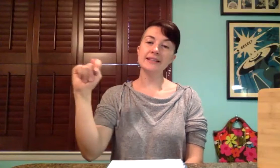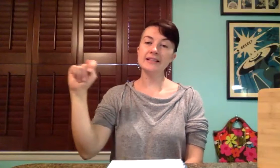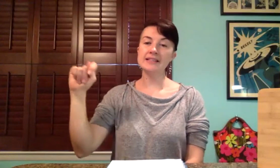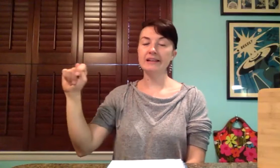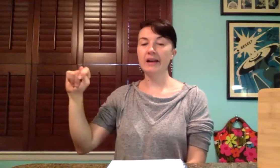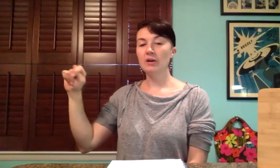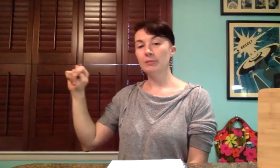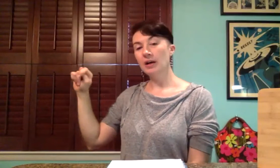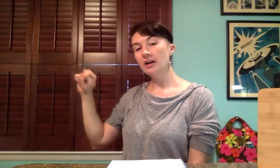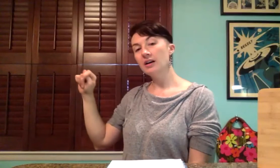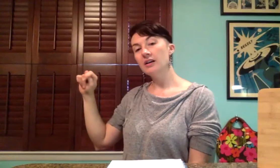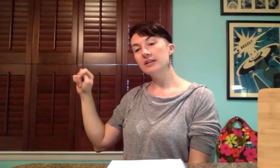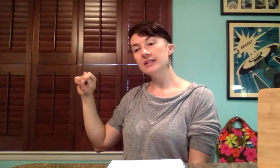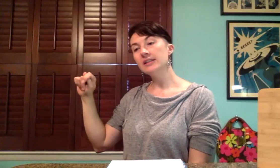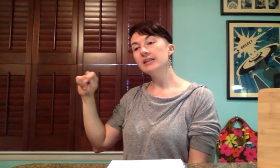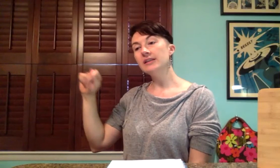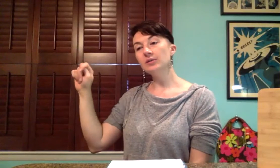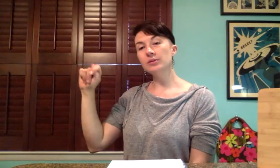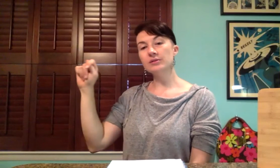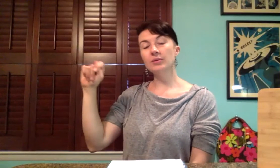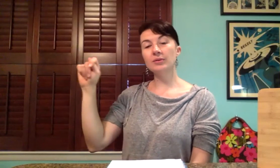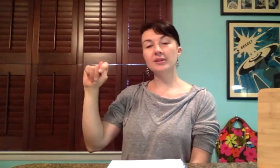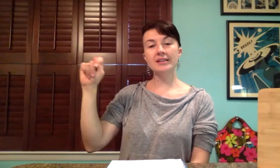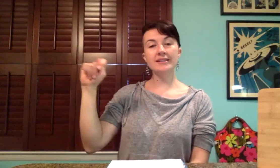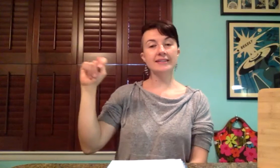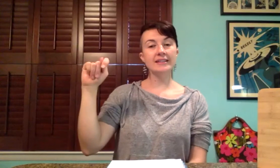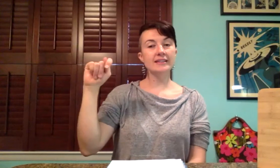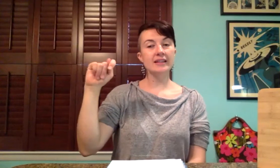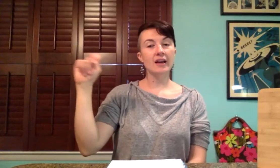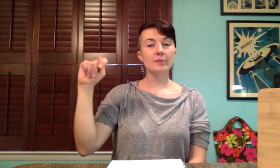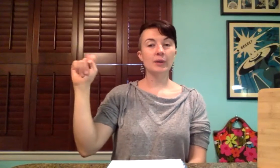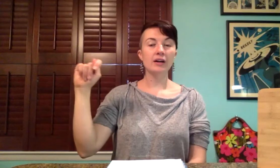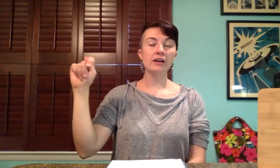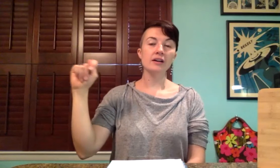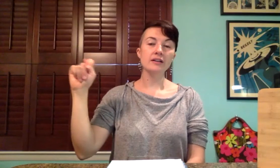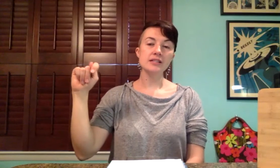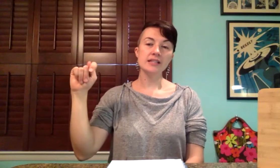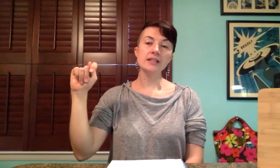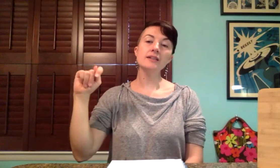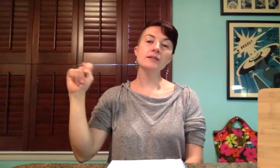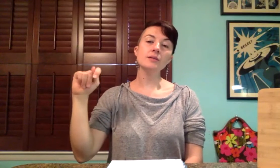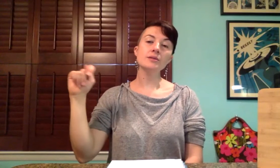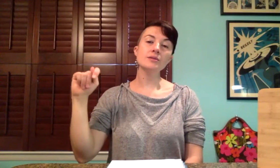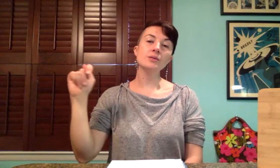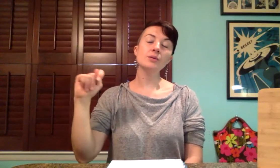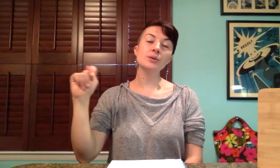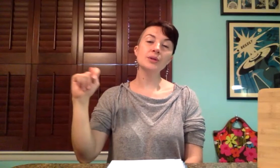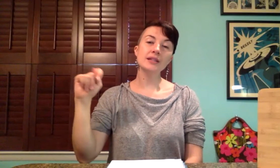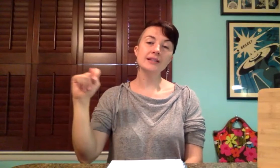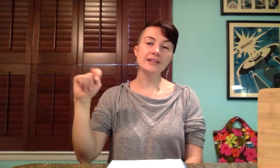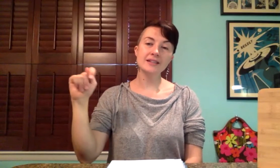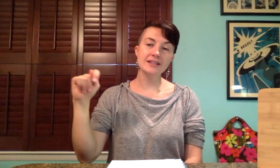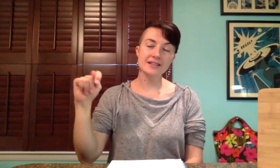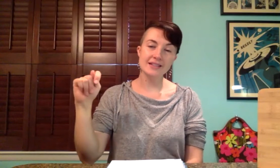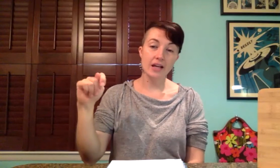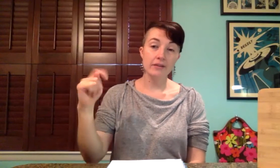toilet, potty or toilet, potty or toilet. That's